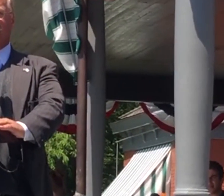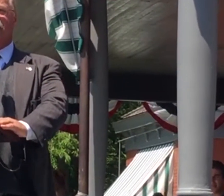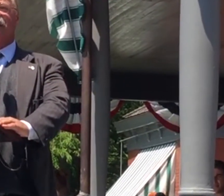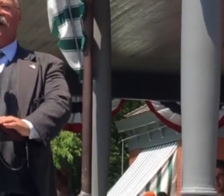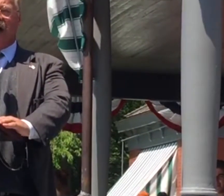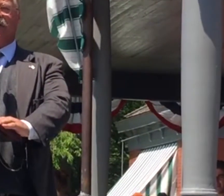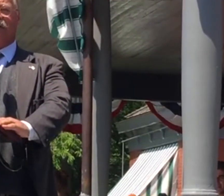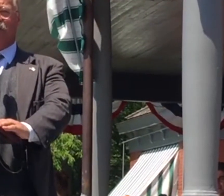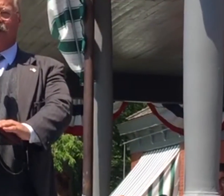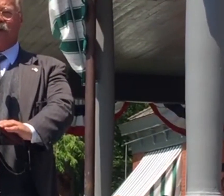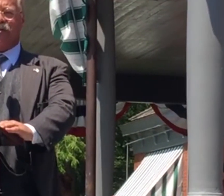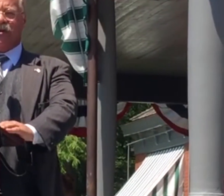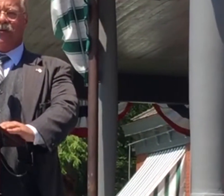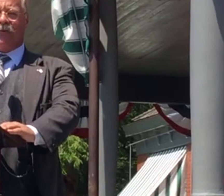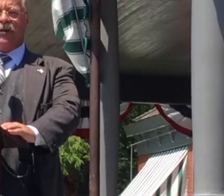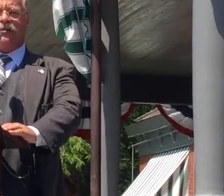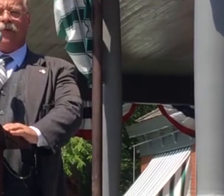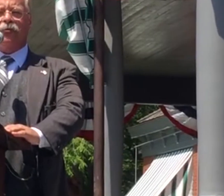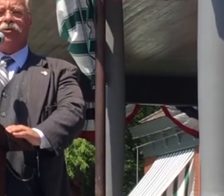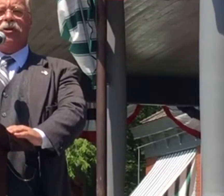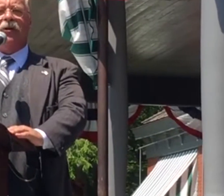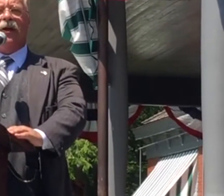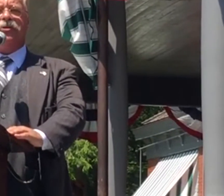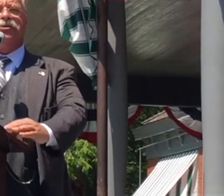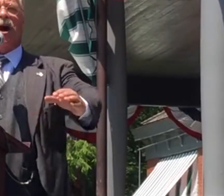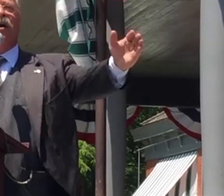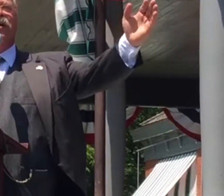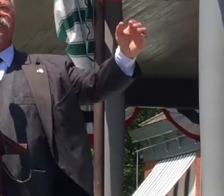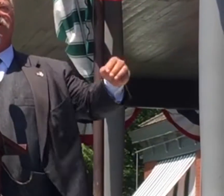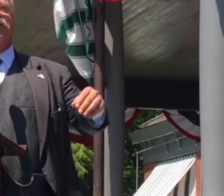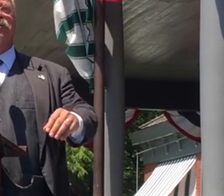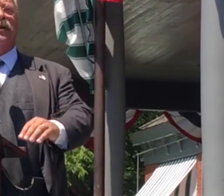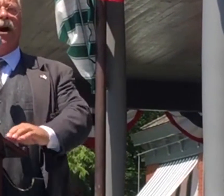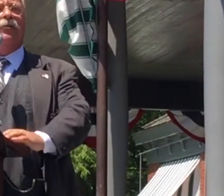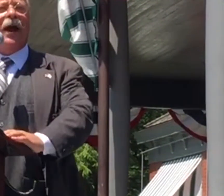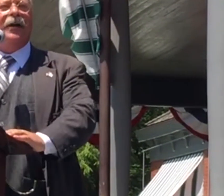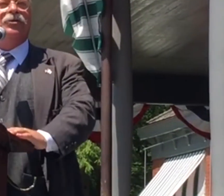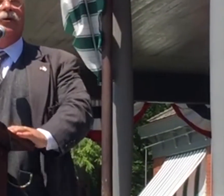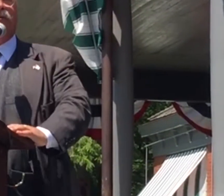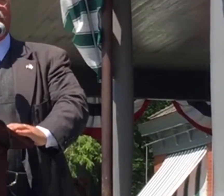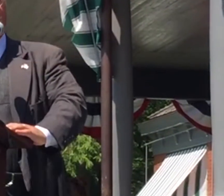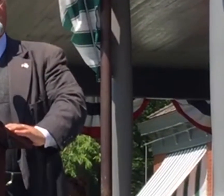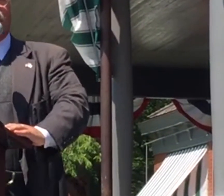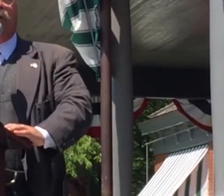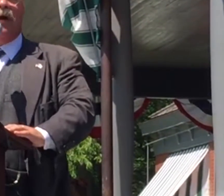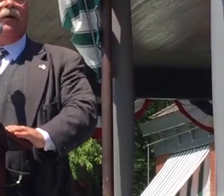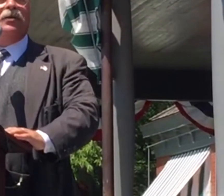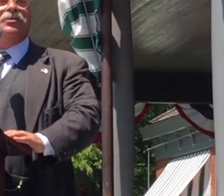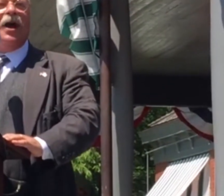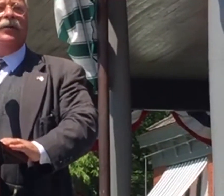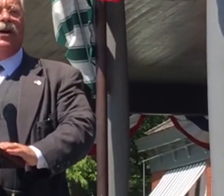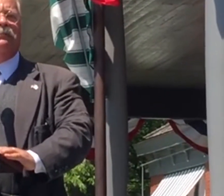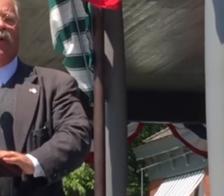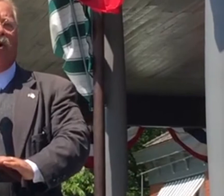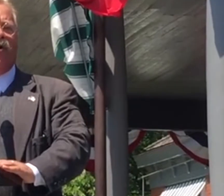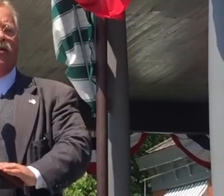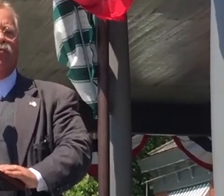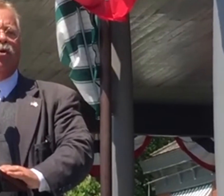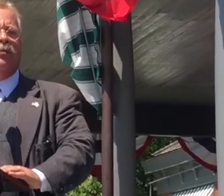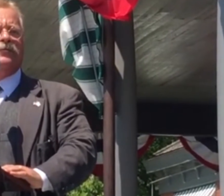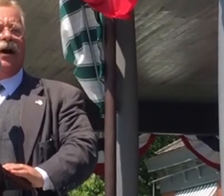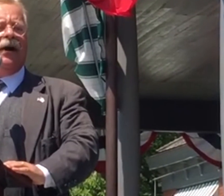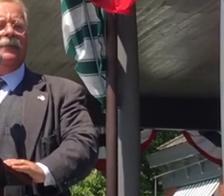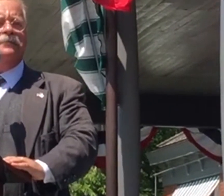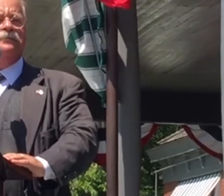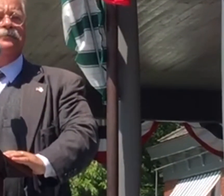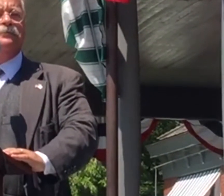than we found it, and not in worse, for these future generations, our children, our grandchildren, Americans not yet born